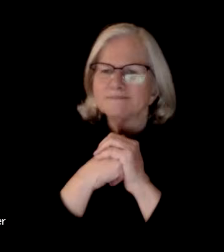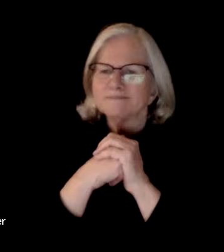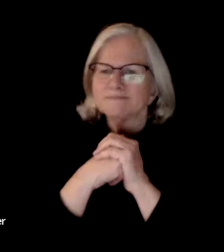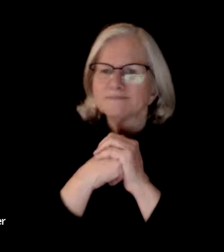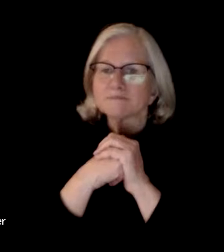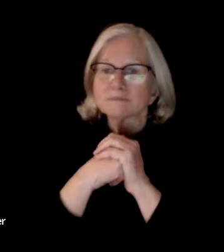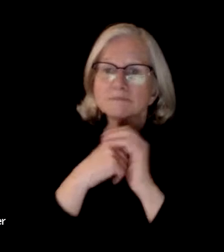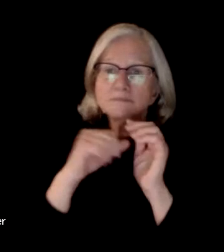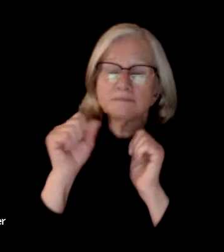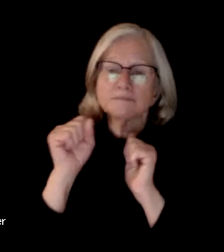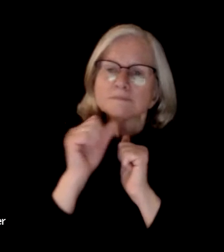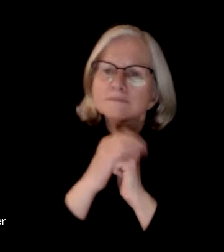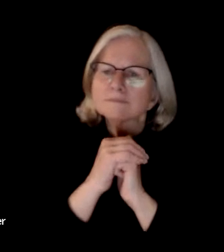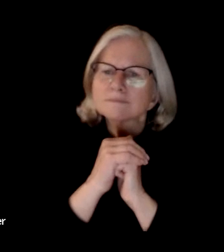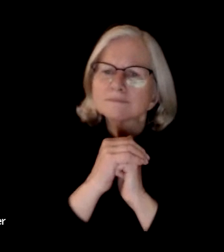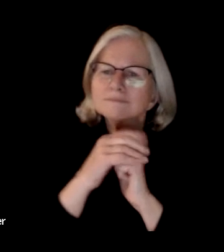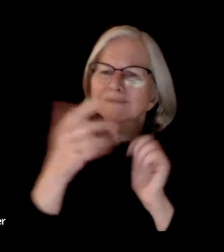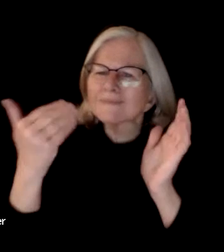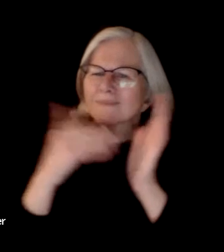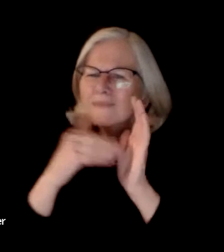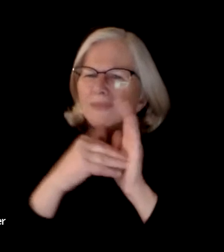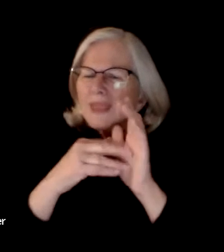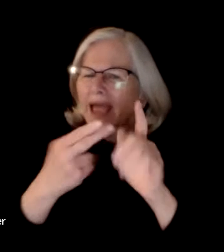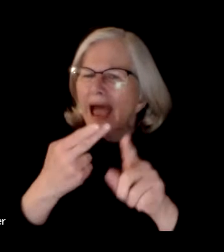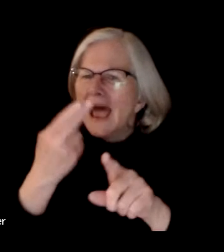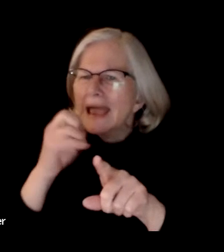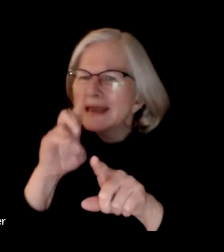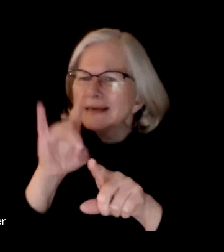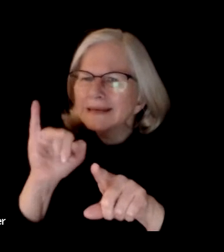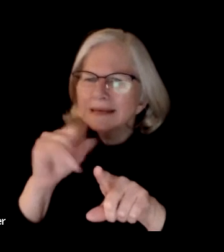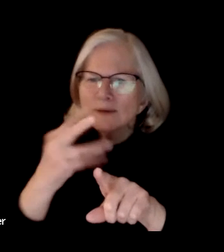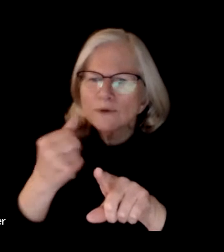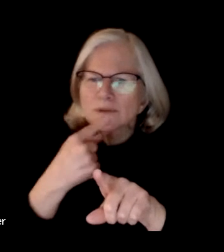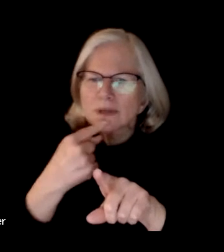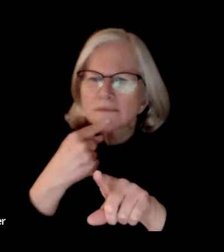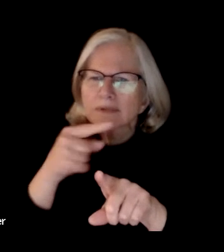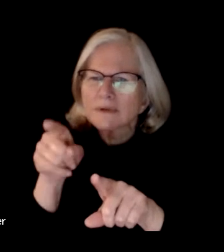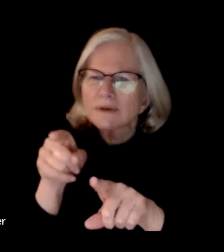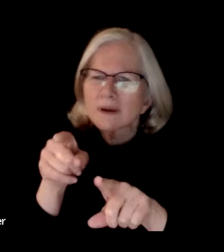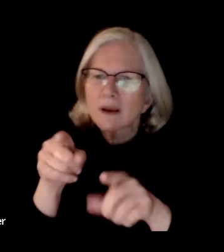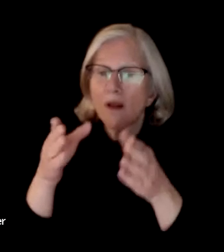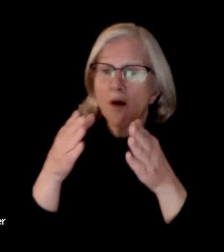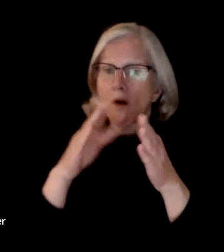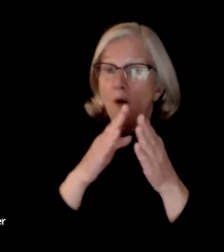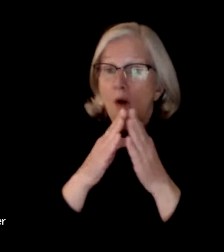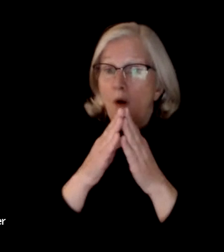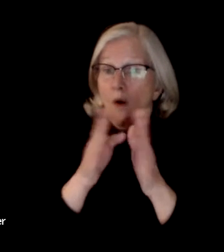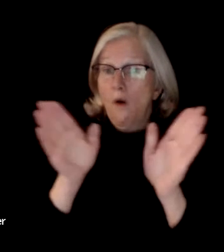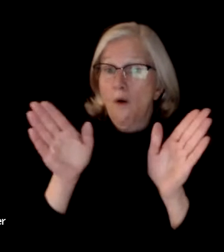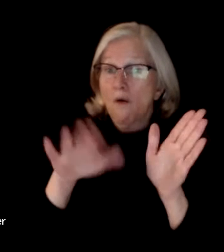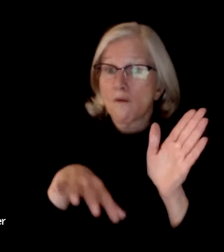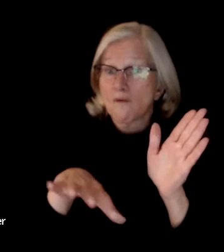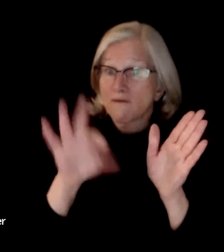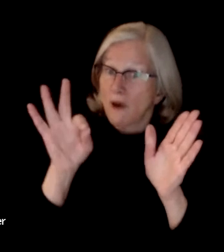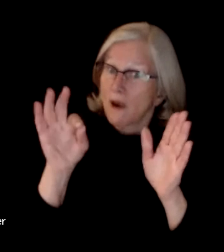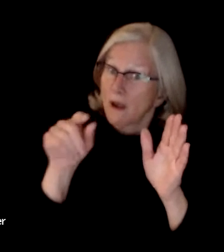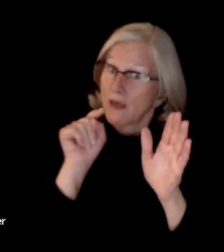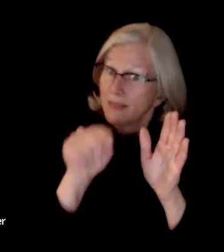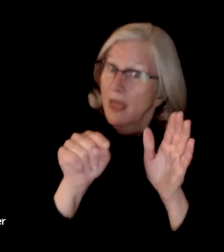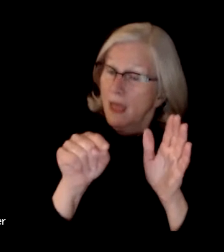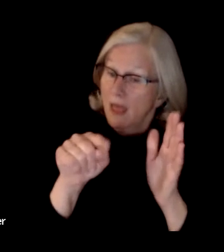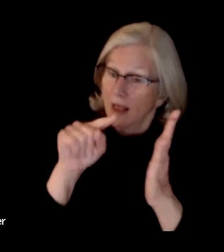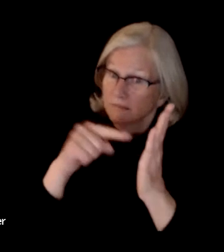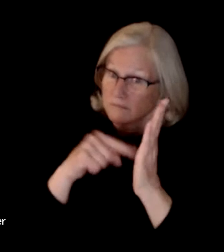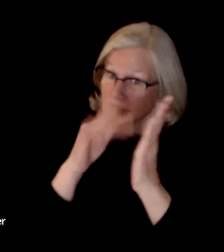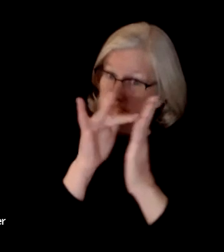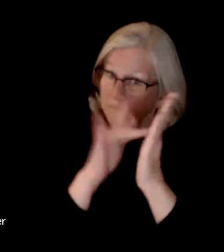And what were you saying, Heidi? What was your question? Oh, I was just going to say, overall, have you found it's been an effective tool as one of the tools